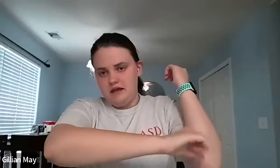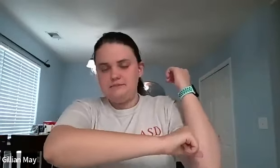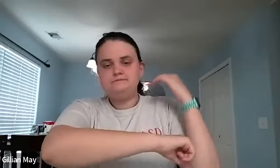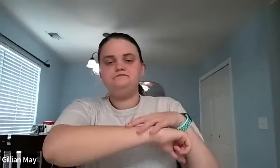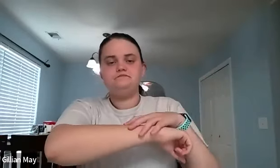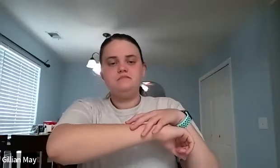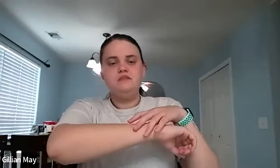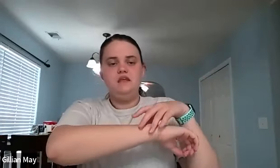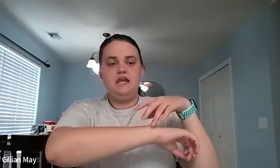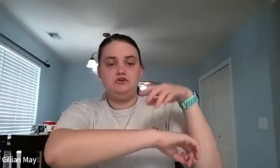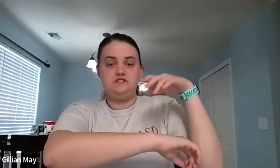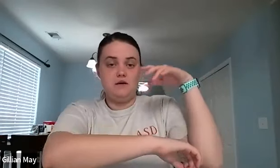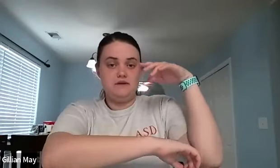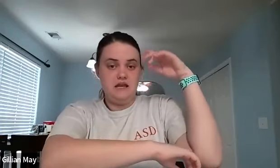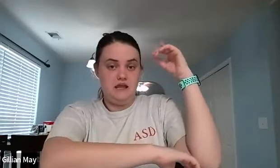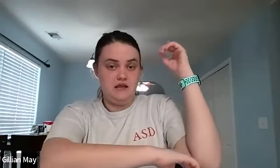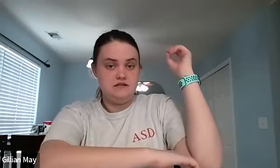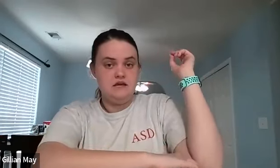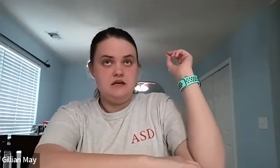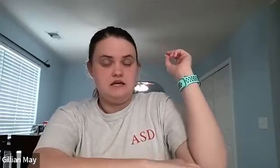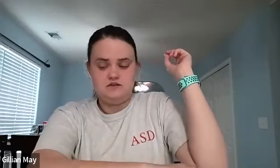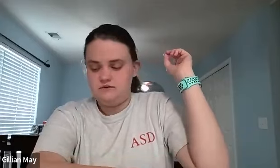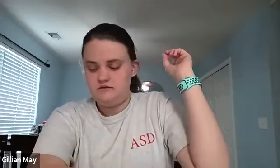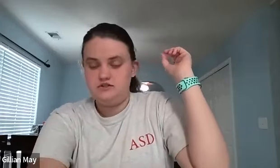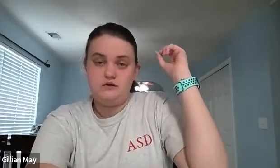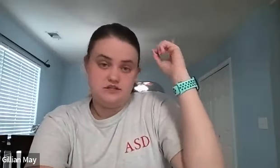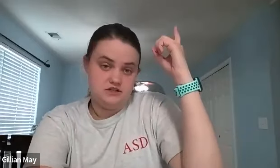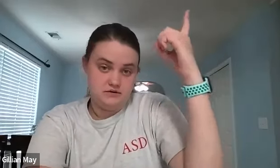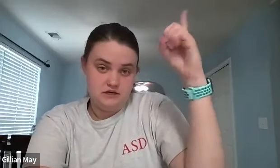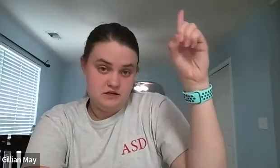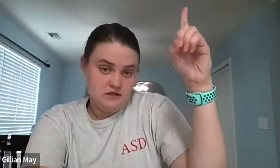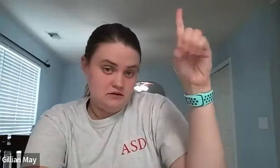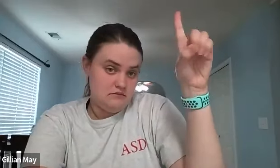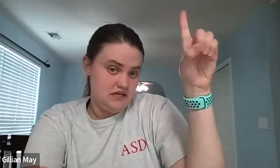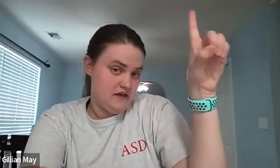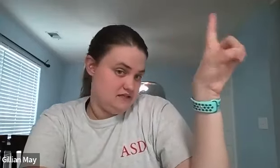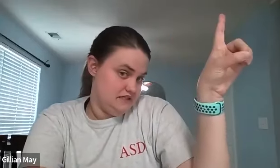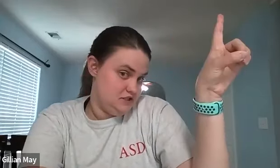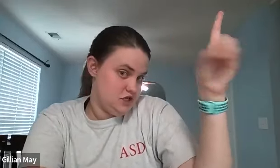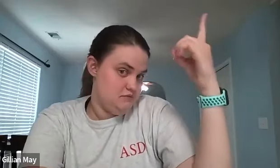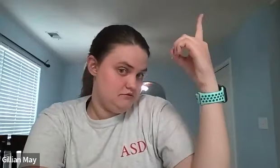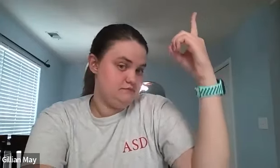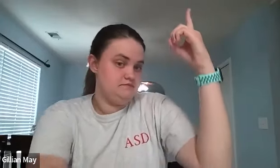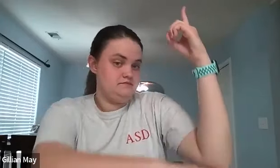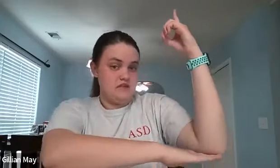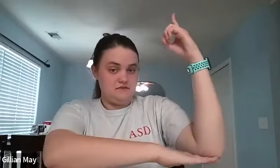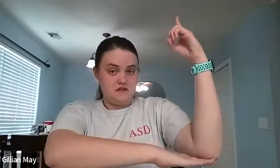way, and your dominant hand is going to be, there are two ways you can do it. Making that D shape at the